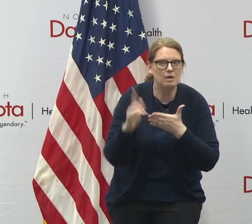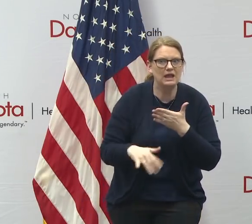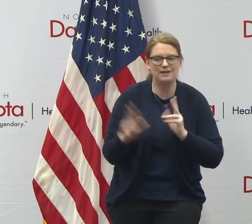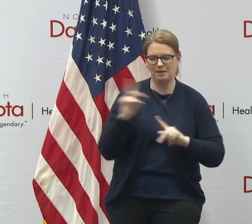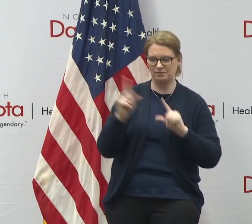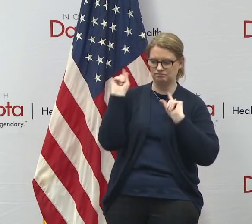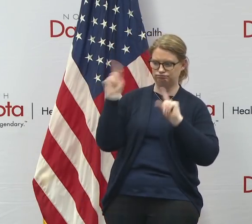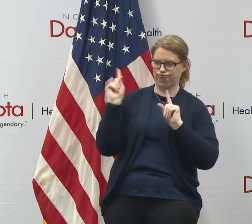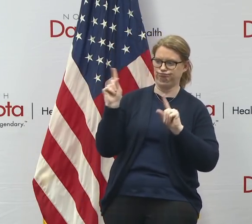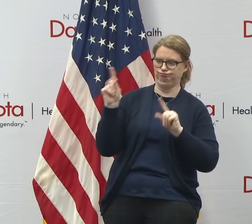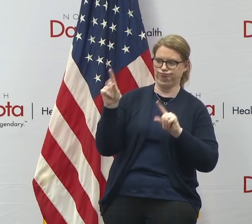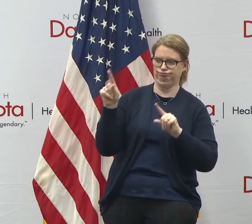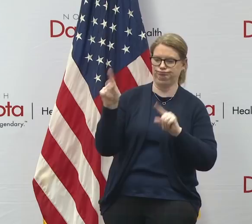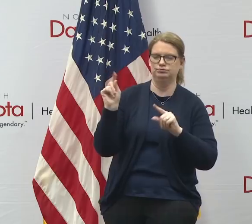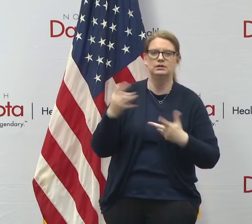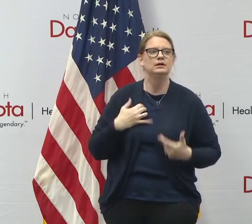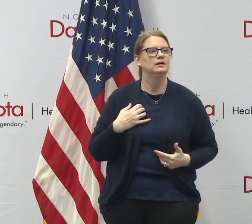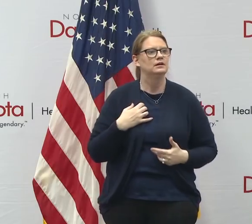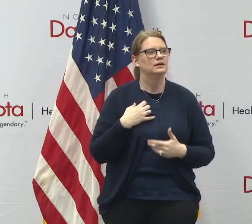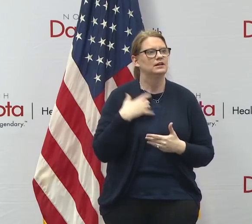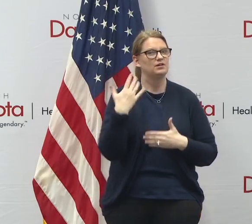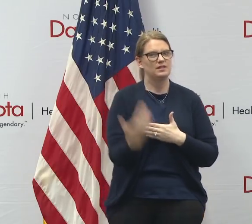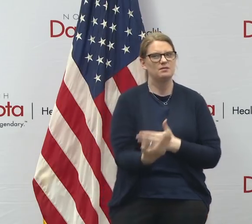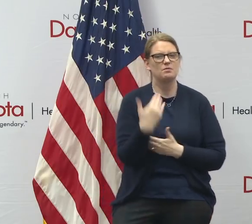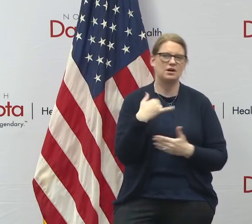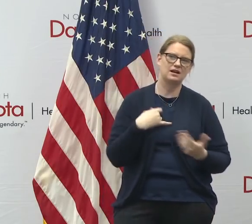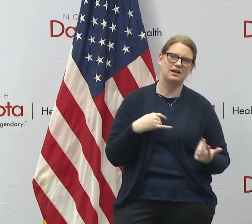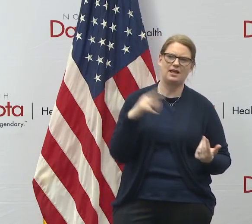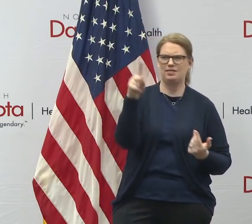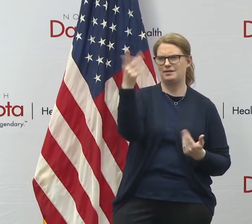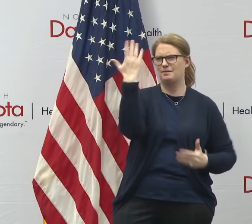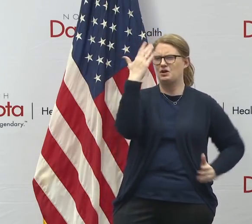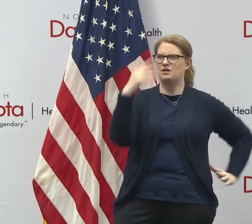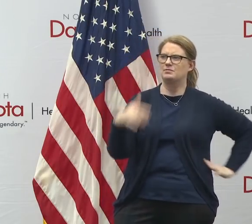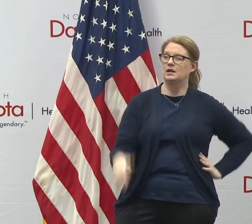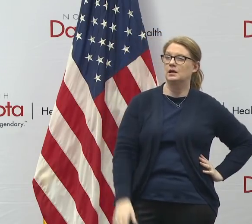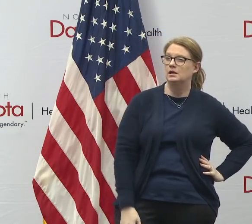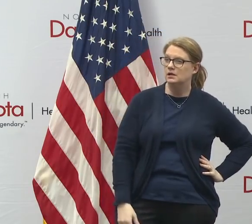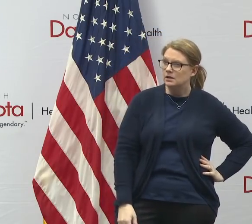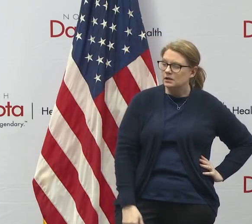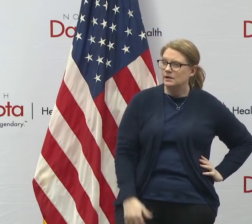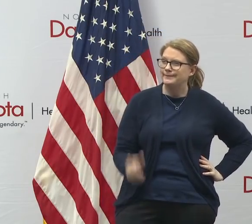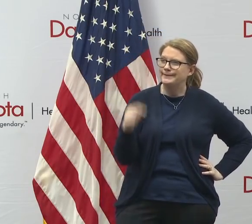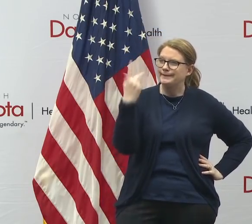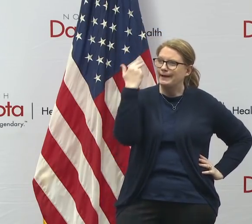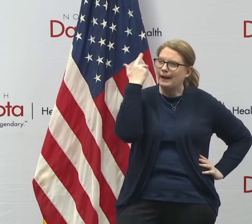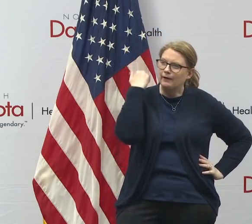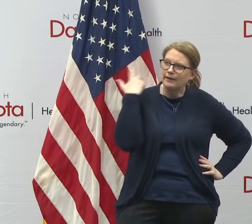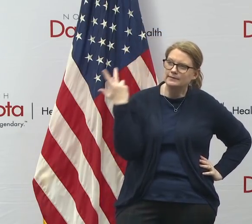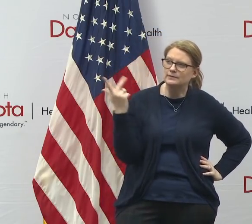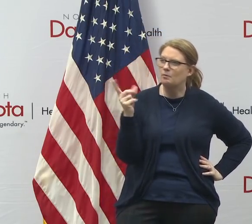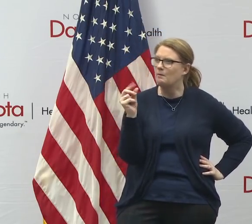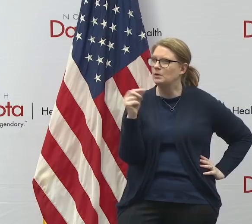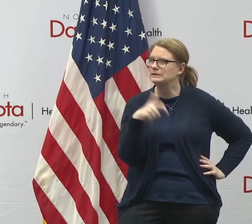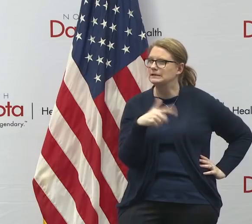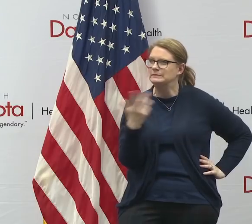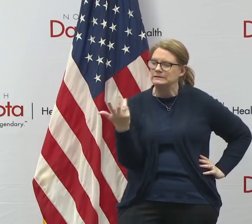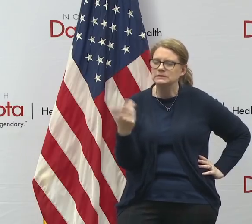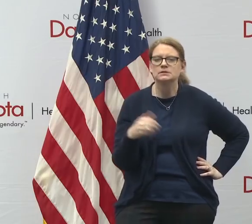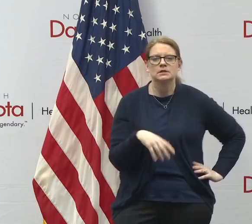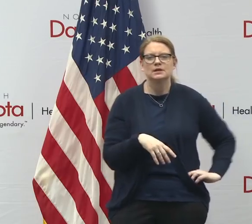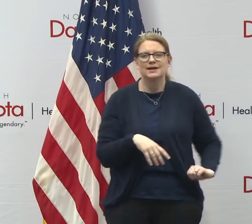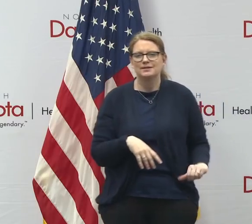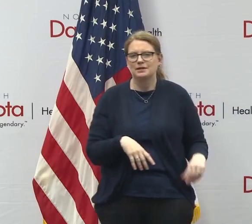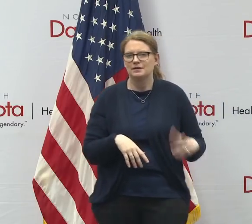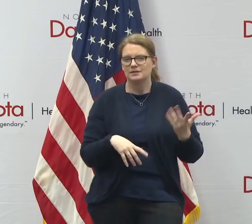I'm like everybody else. I get up, I look in the mirror, and I go, man, maybe I should get a haircut one last time here. So it's we could have